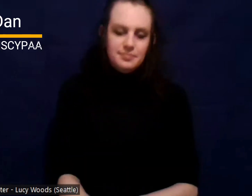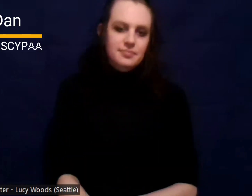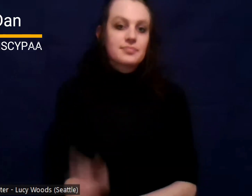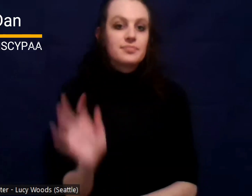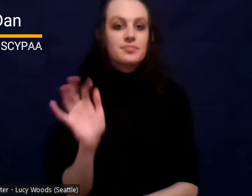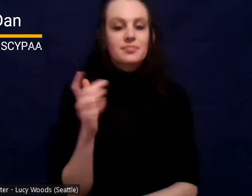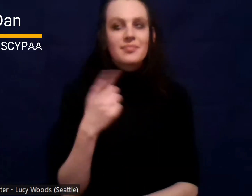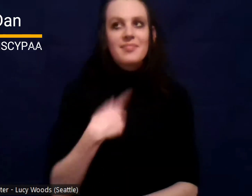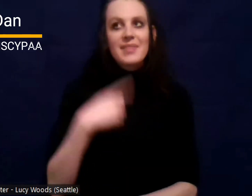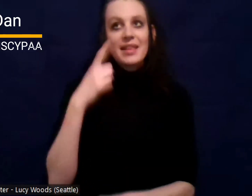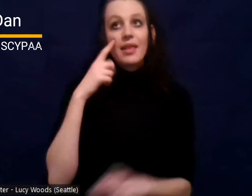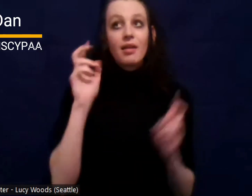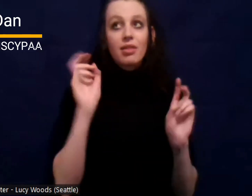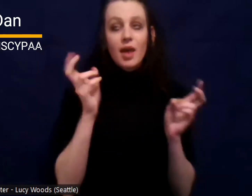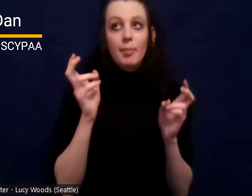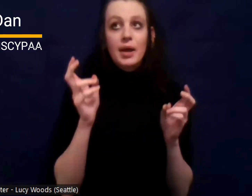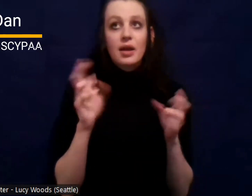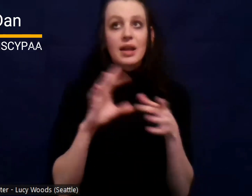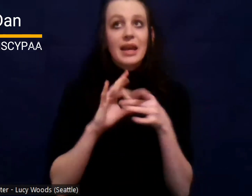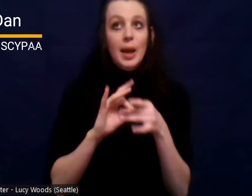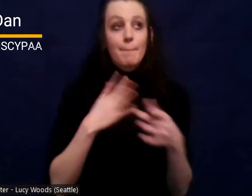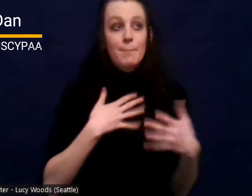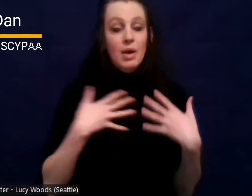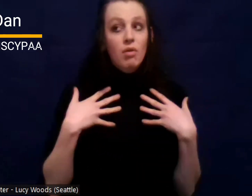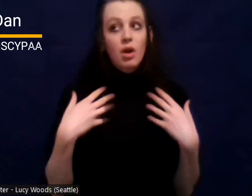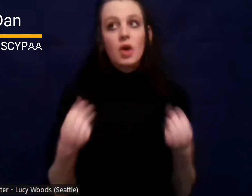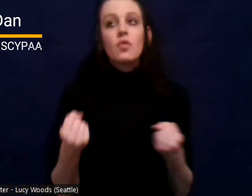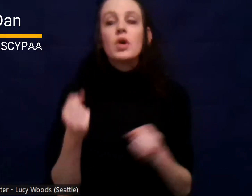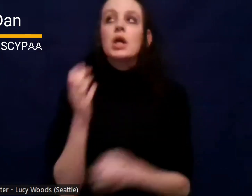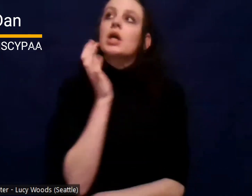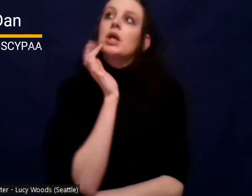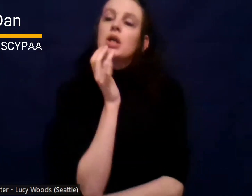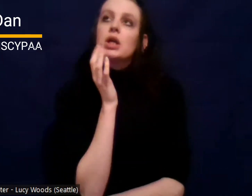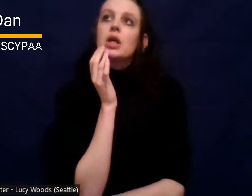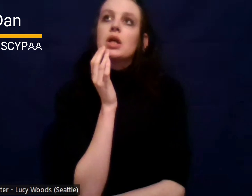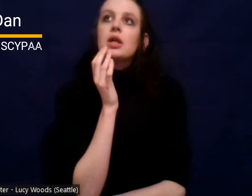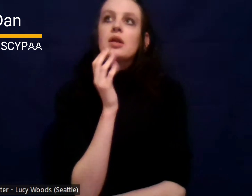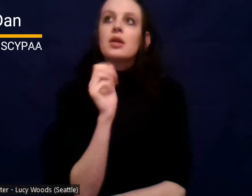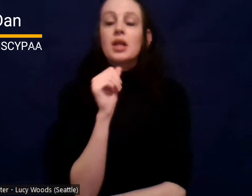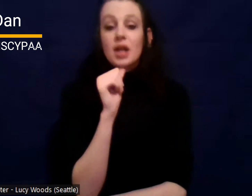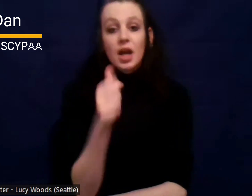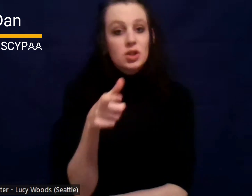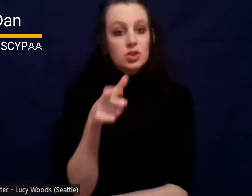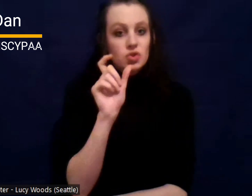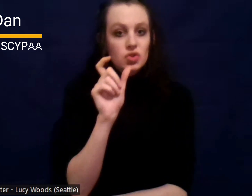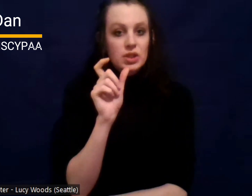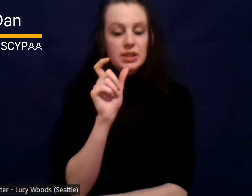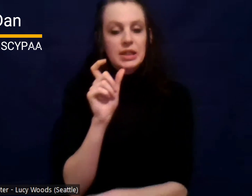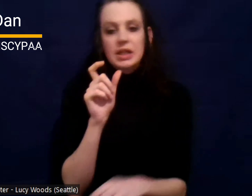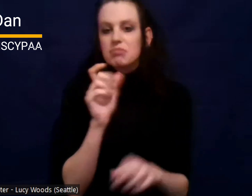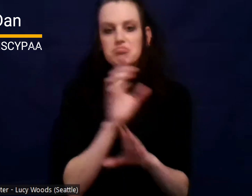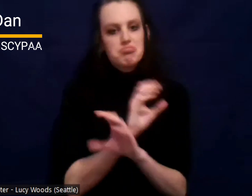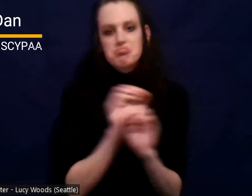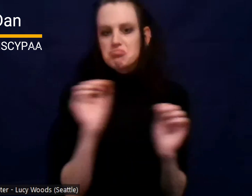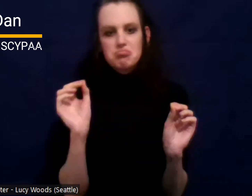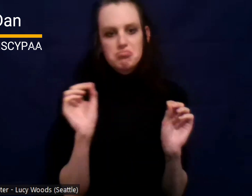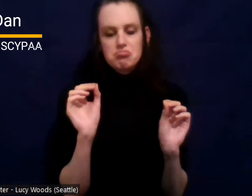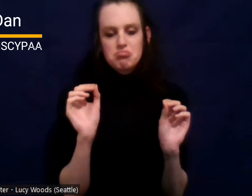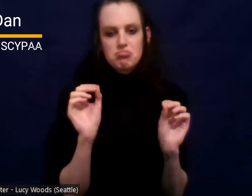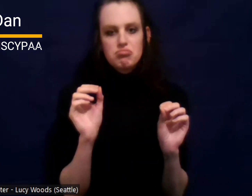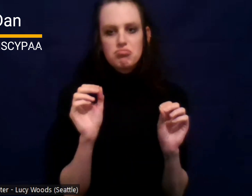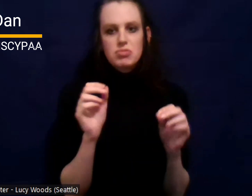So I think a topic that's pretty relevant to my recovery um, is not drinking under any and all conditions.